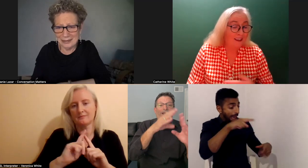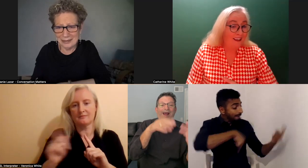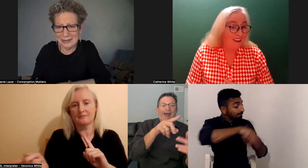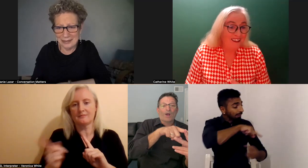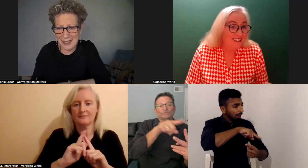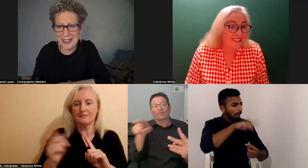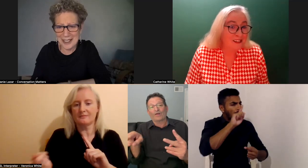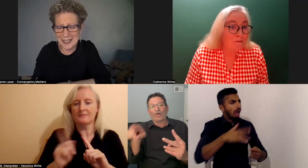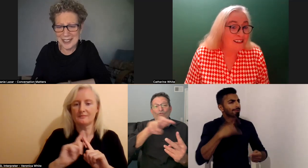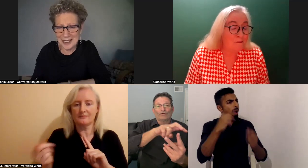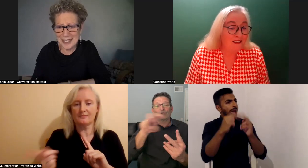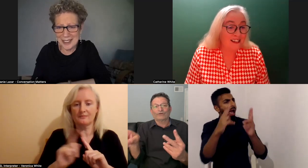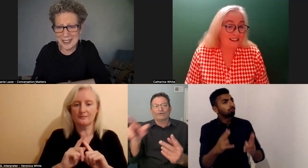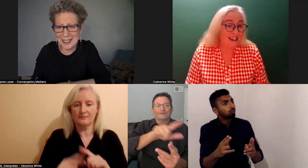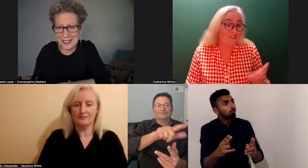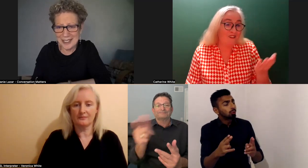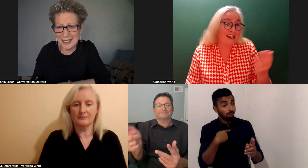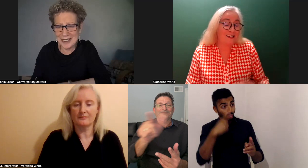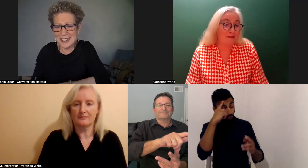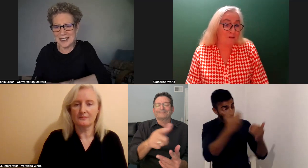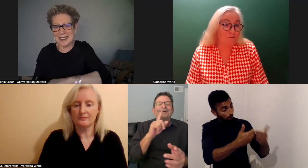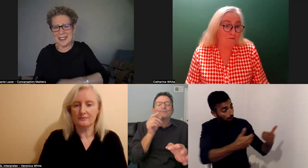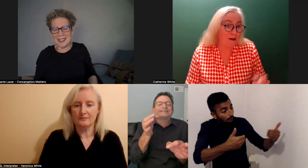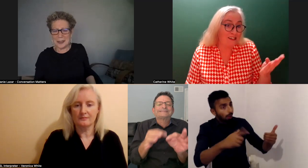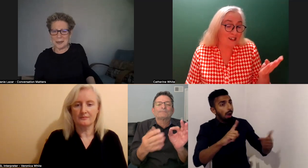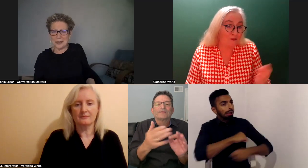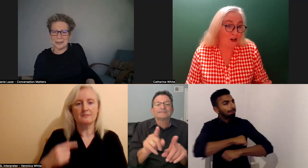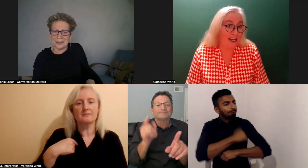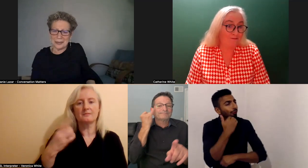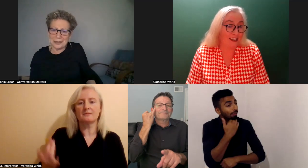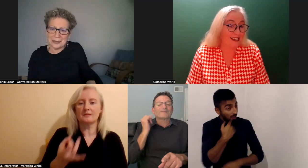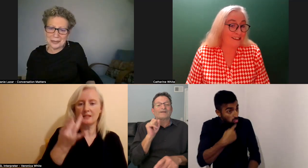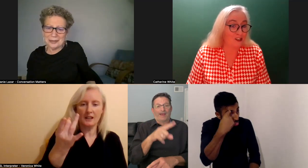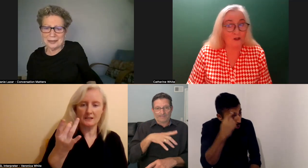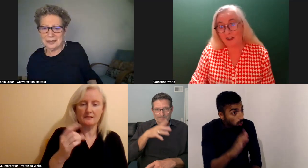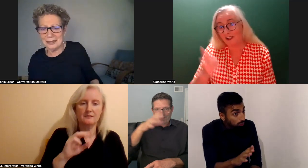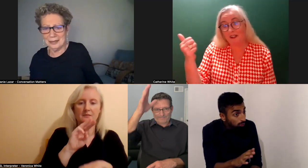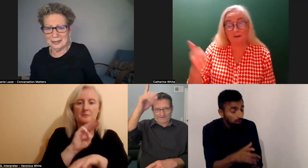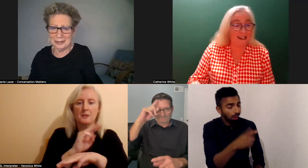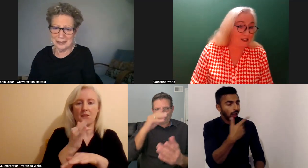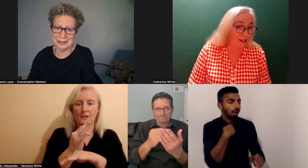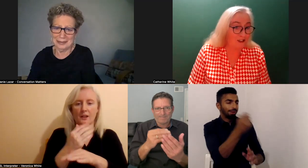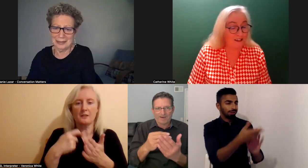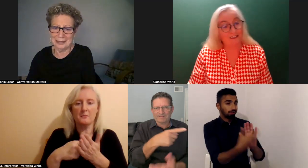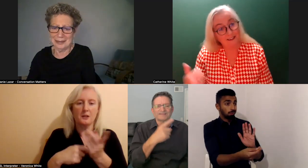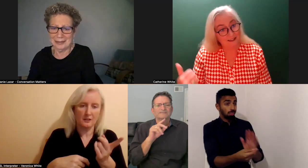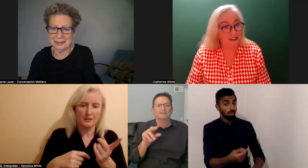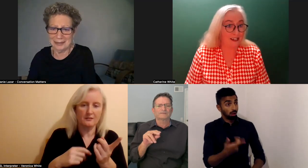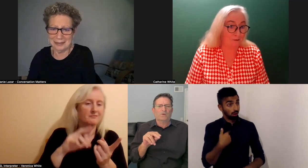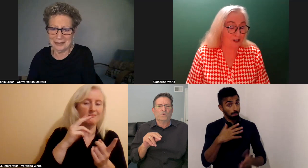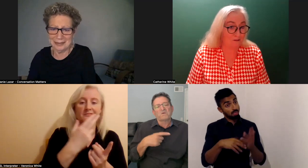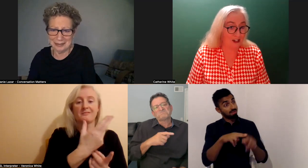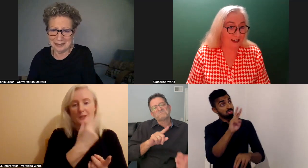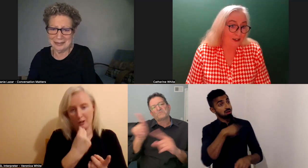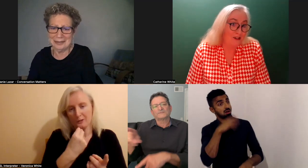interchangeable. Yeah. Simple things like if I asked my mom and dad for money and they said, no, I just went to my aunt and my uncle to